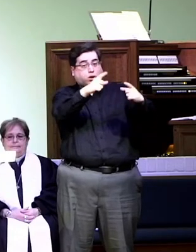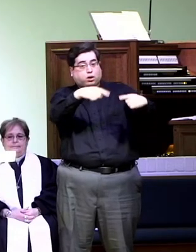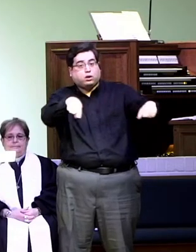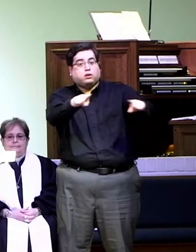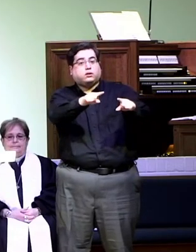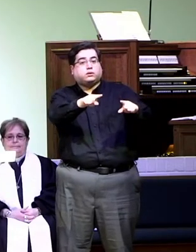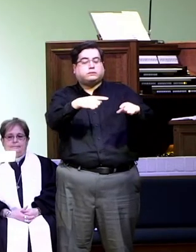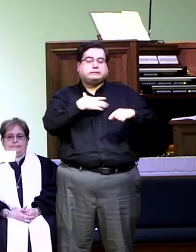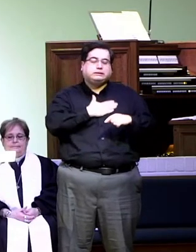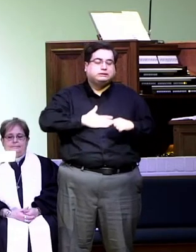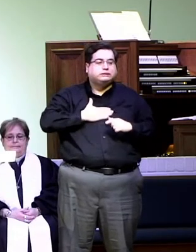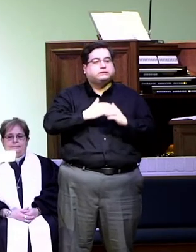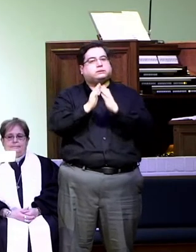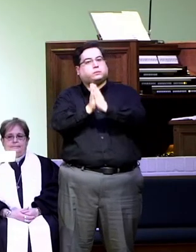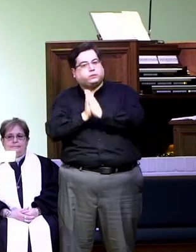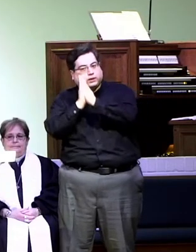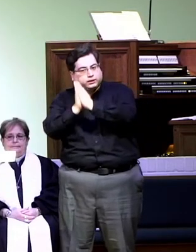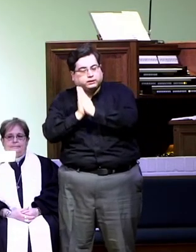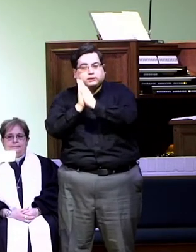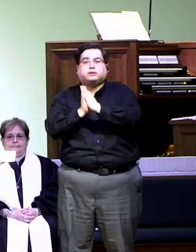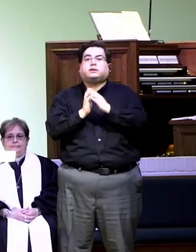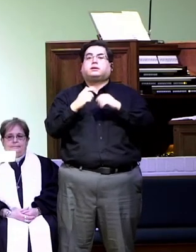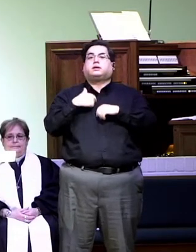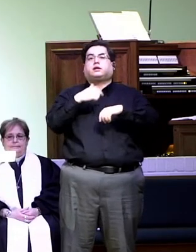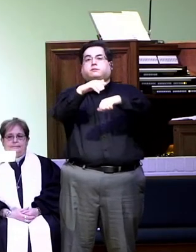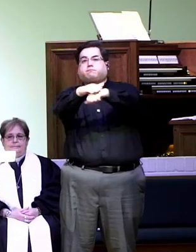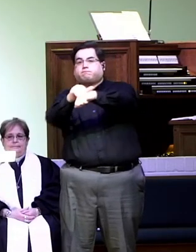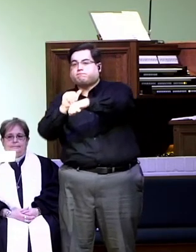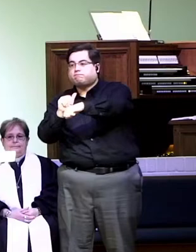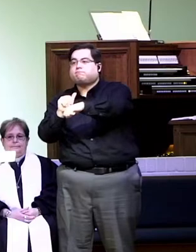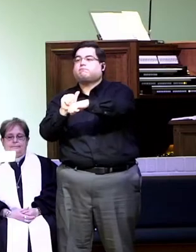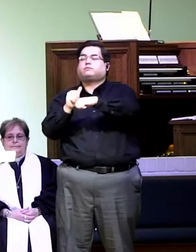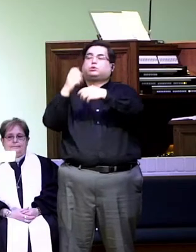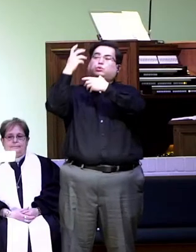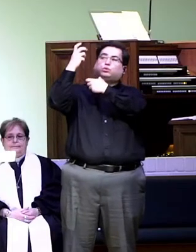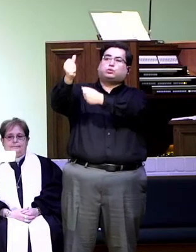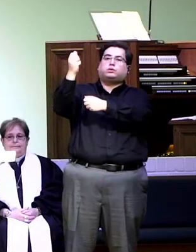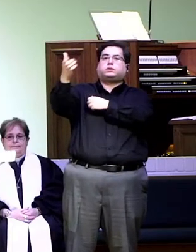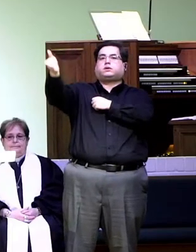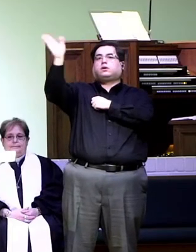prayerful. I call on you to trust God.